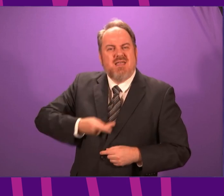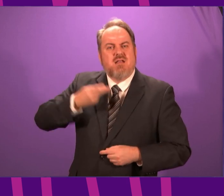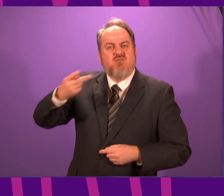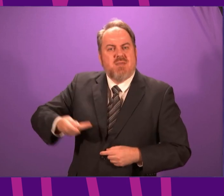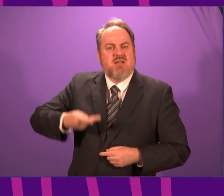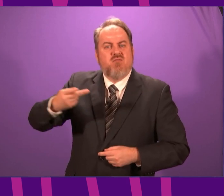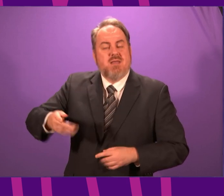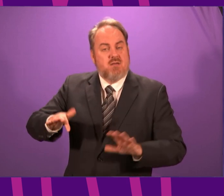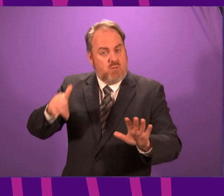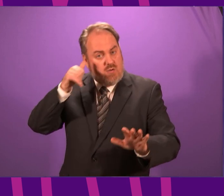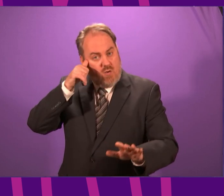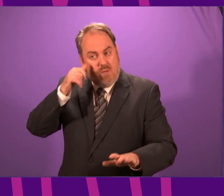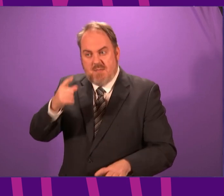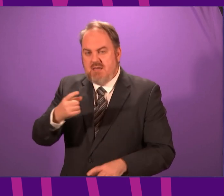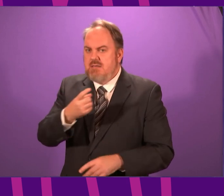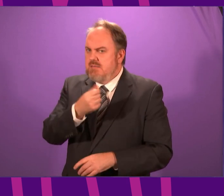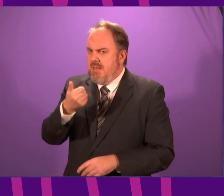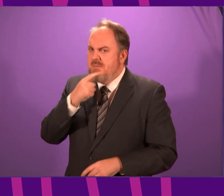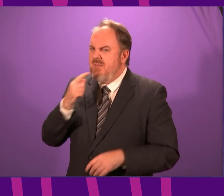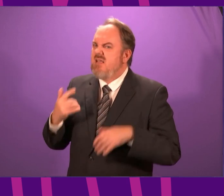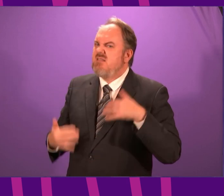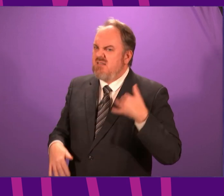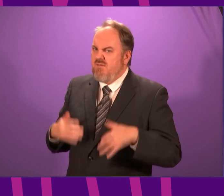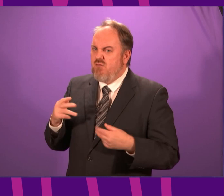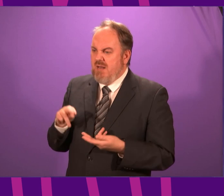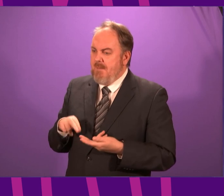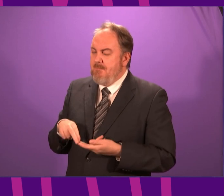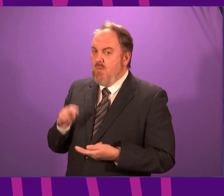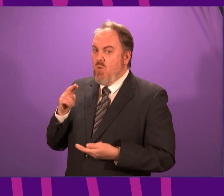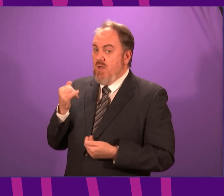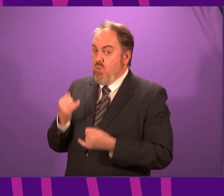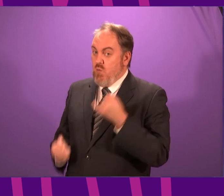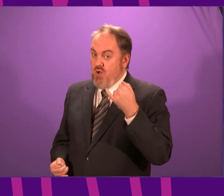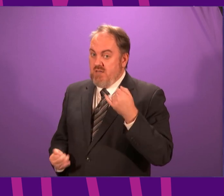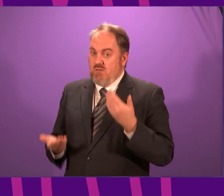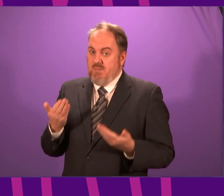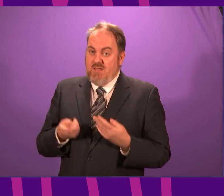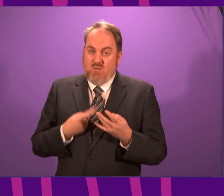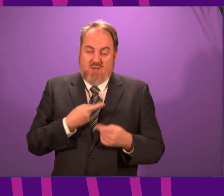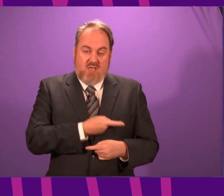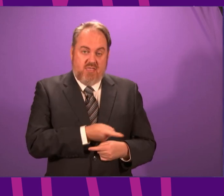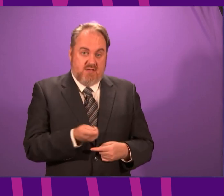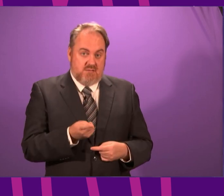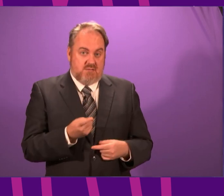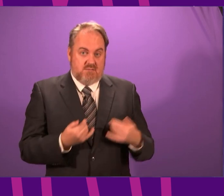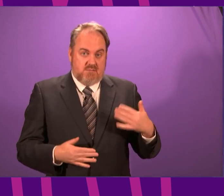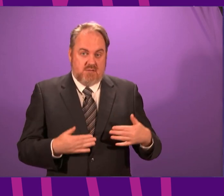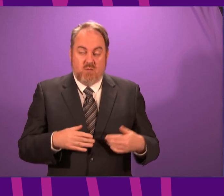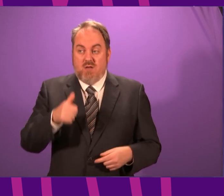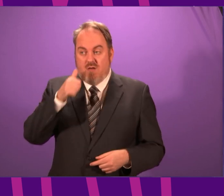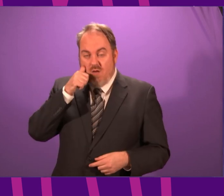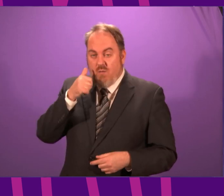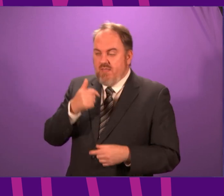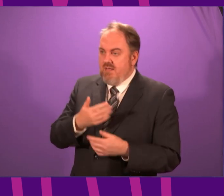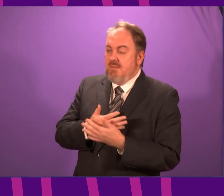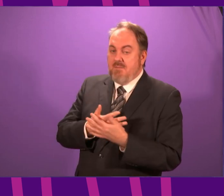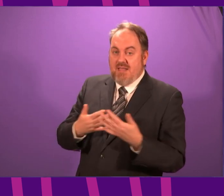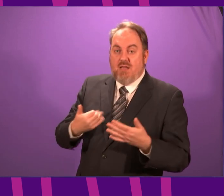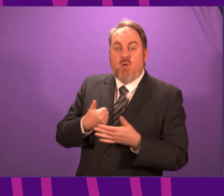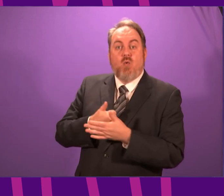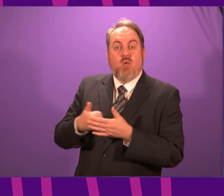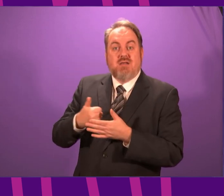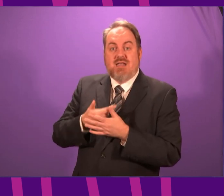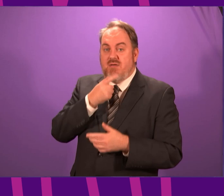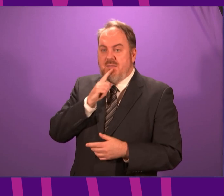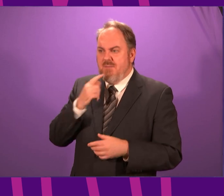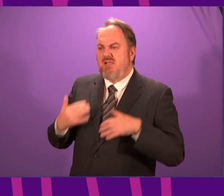but some people are suffering considerably more than others, and each of these decisions will affect ordinary people and not just